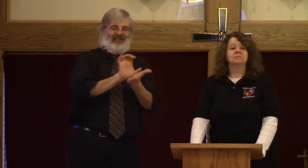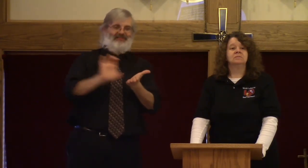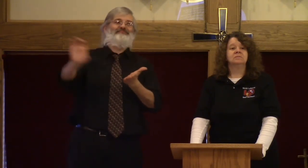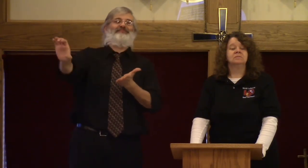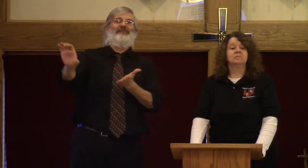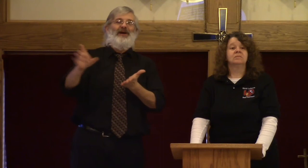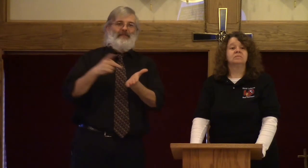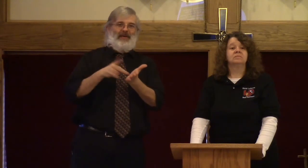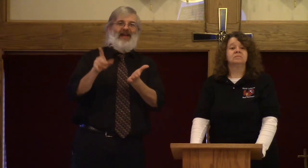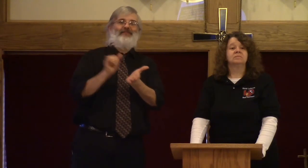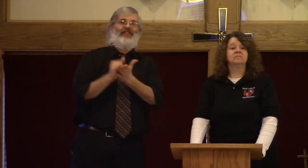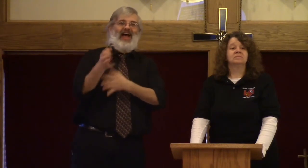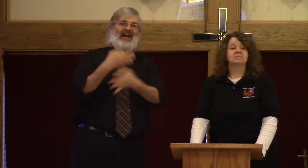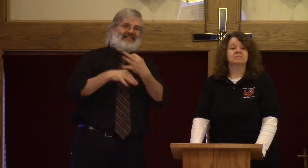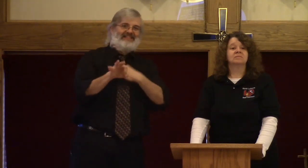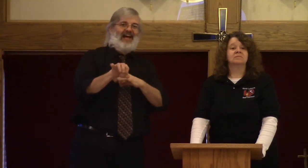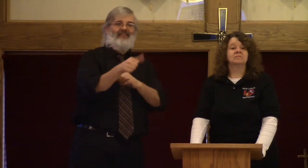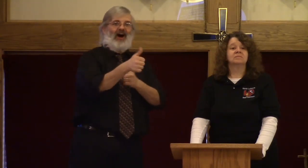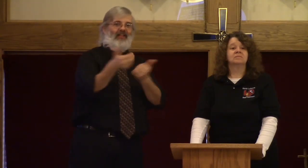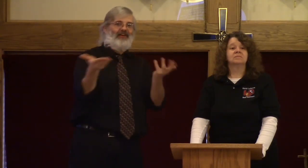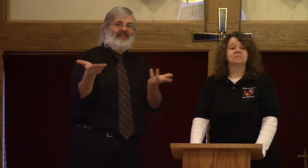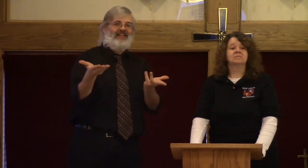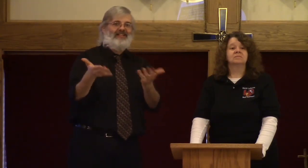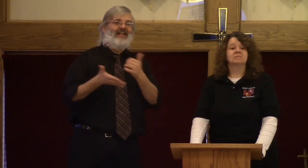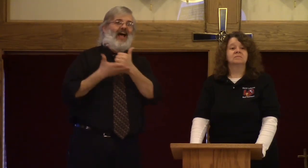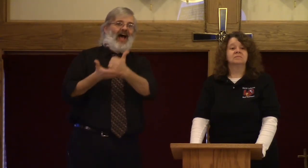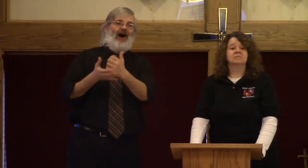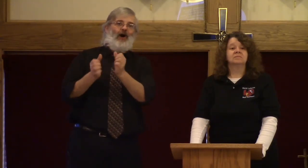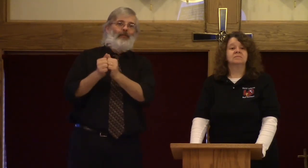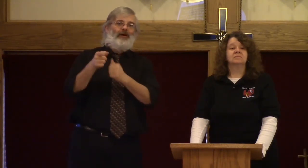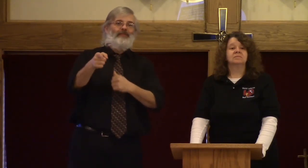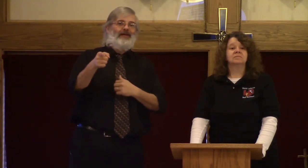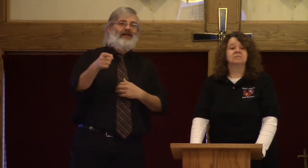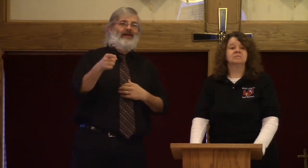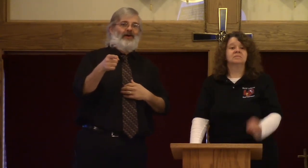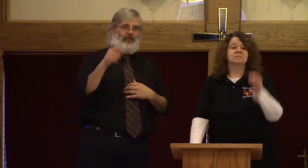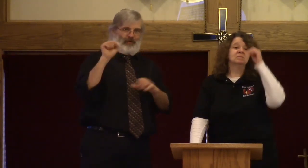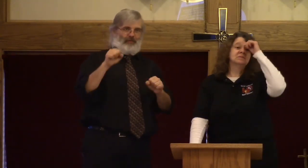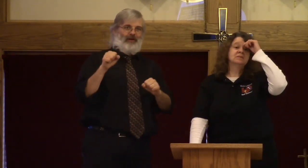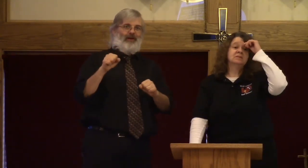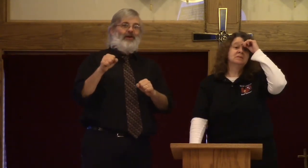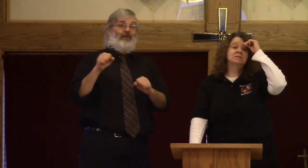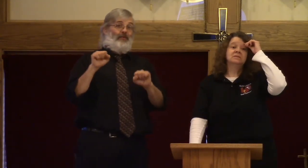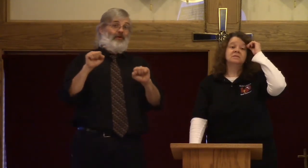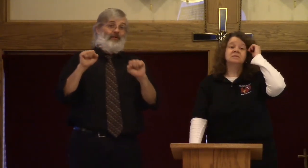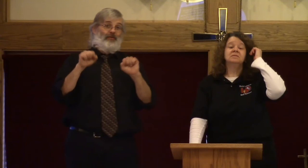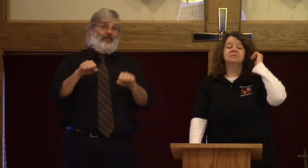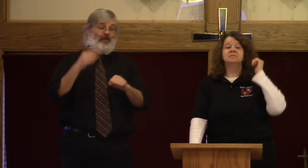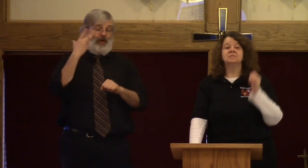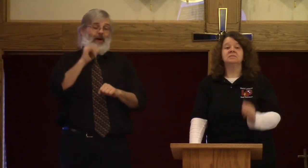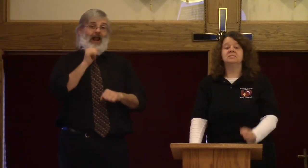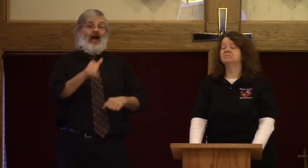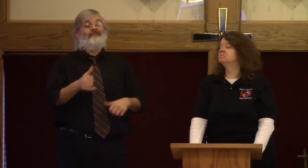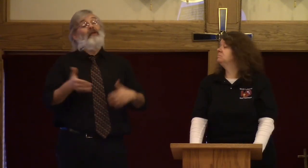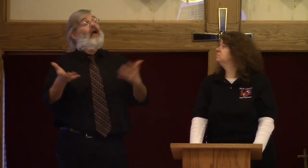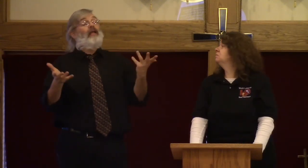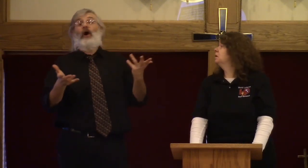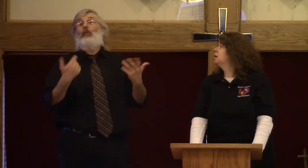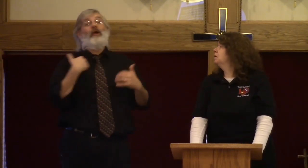$1,000, pay for that instead of other things. Help with me, or work like that. You know, we